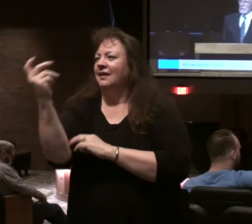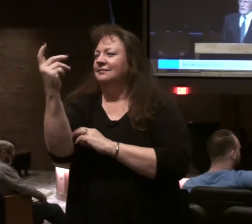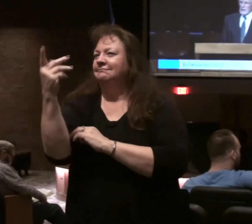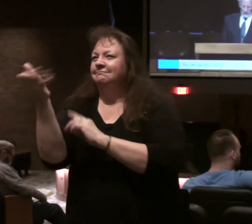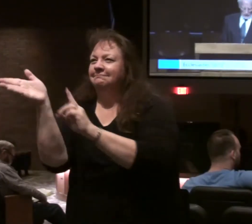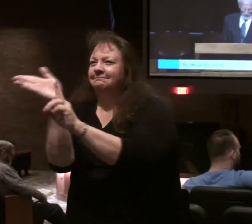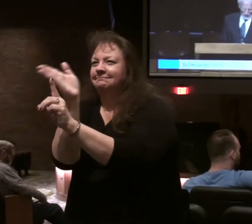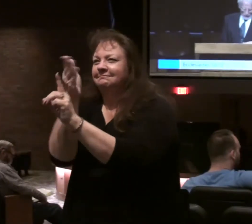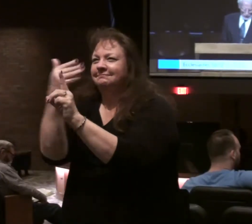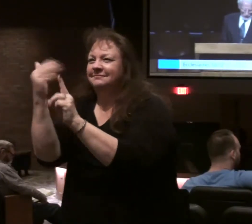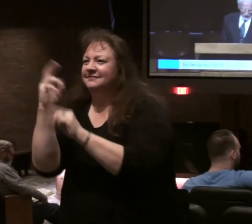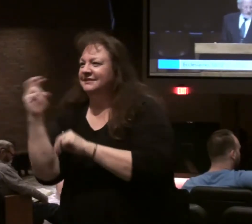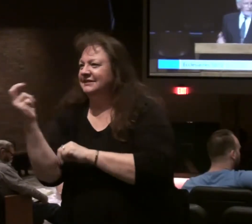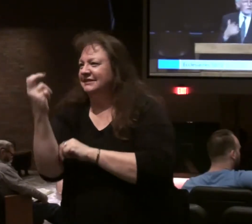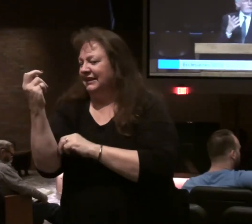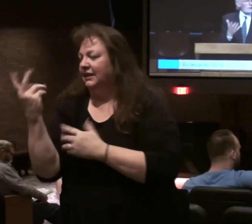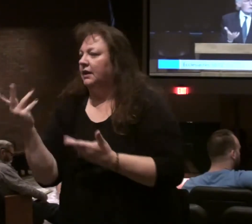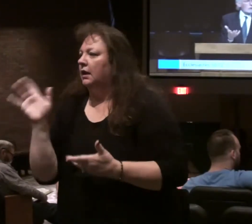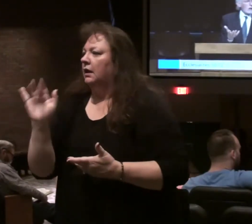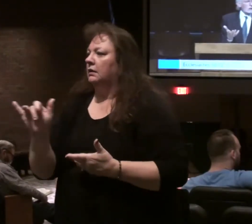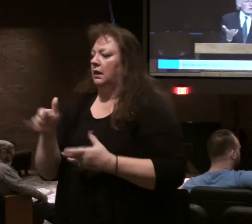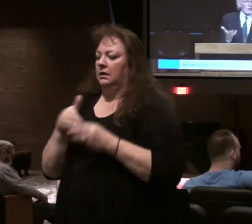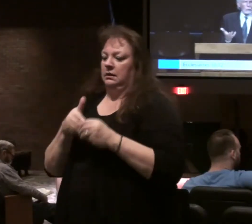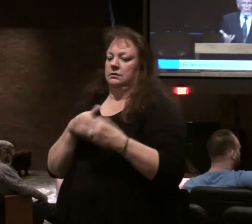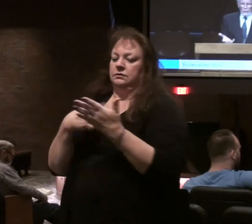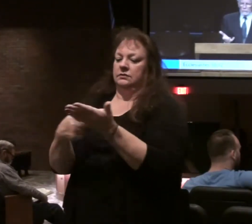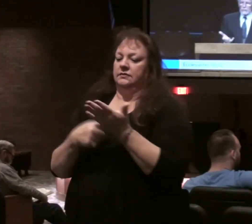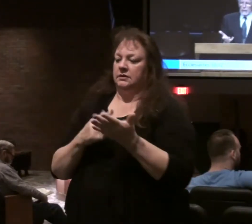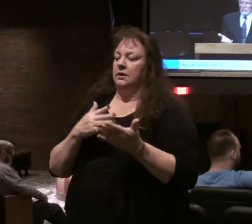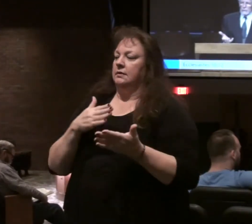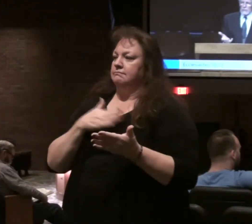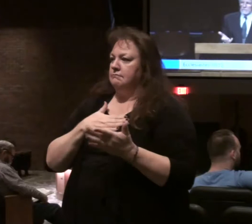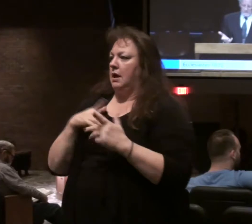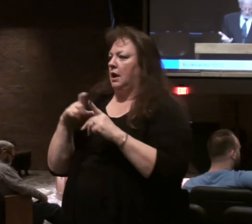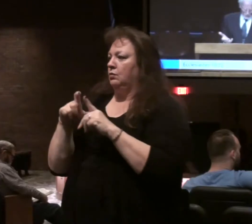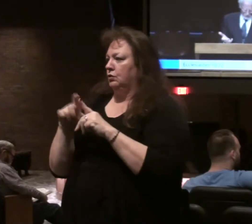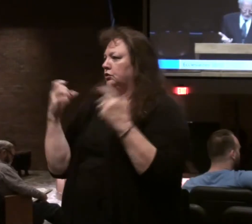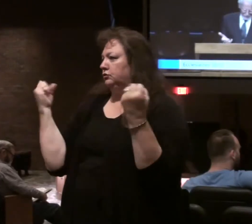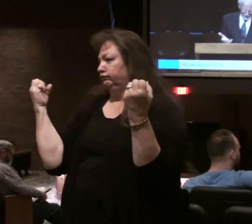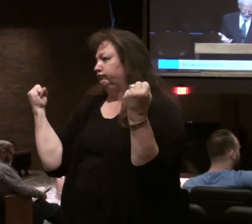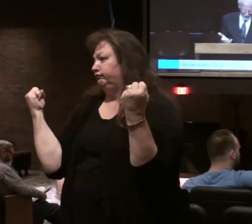charm the snake. Well, that leads him into a discussion of our words generally.